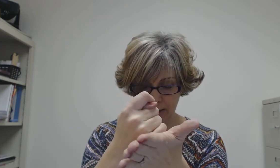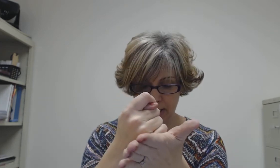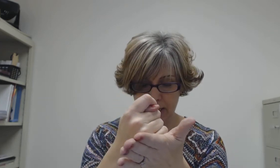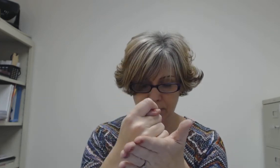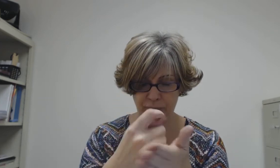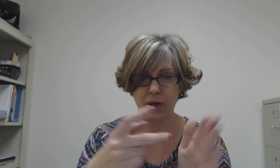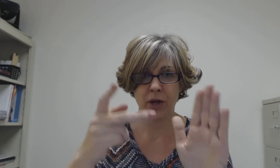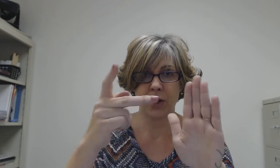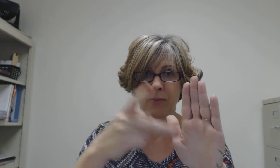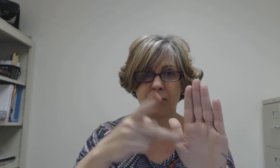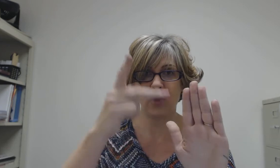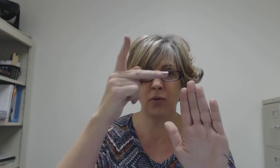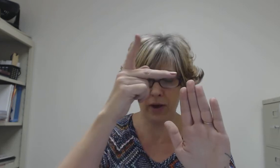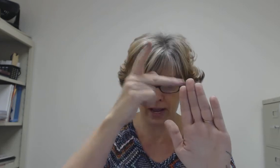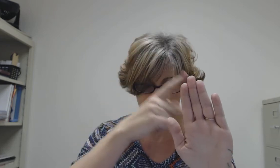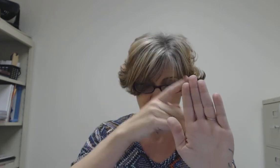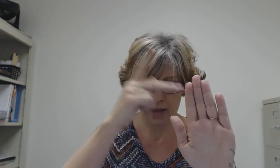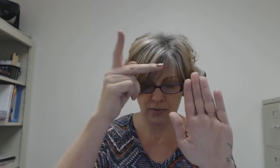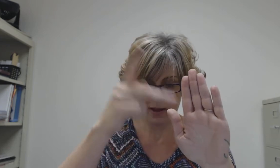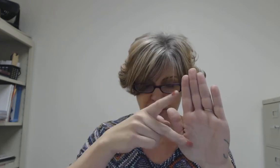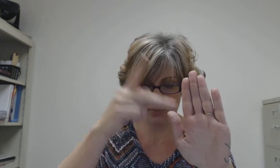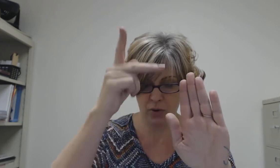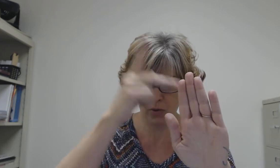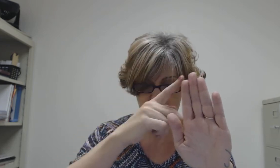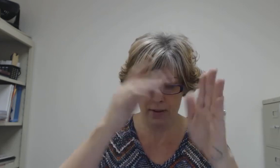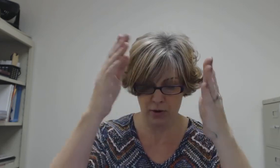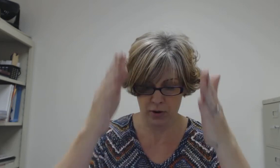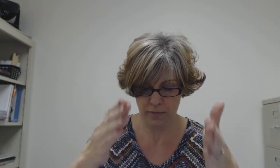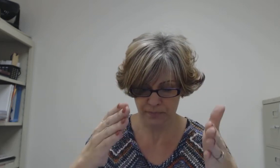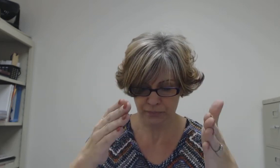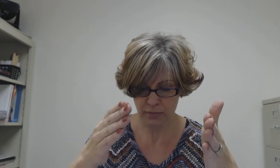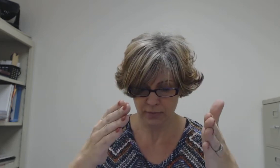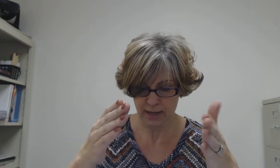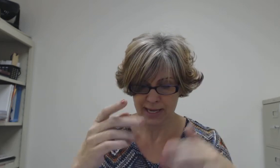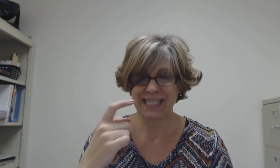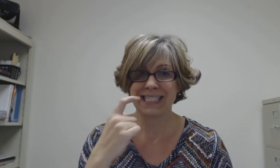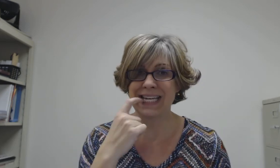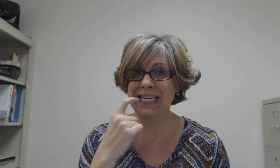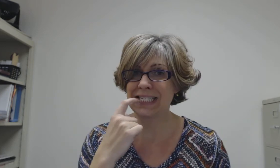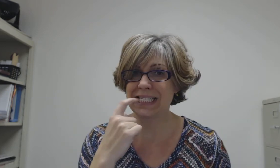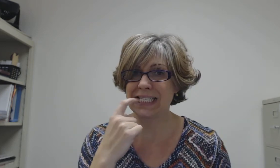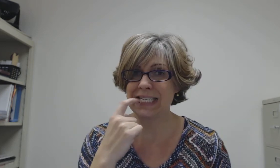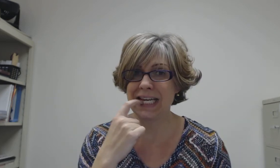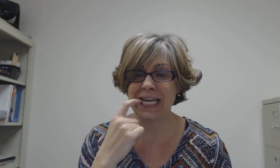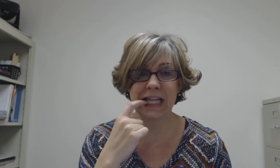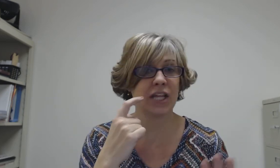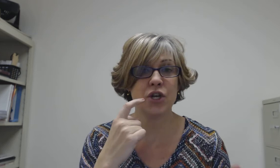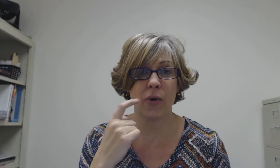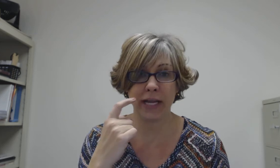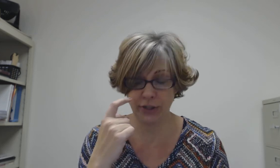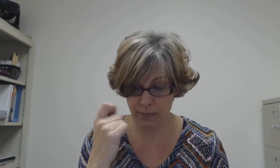T. Program, and then we have a programmer. Dentist and teeth, no agent